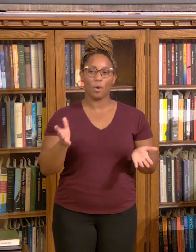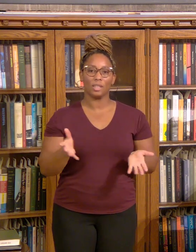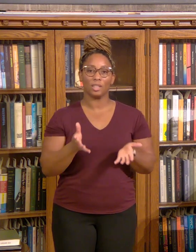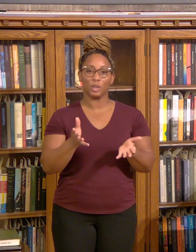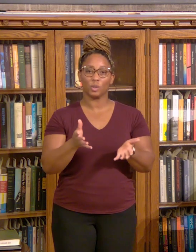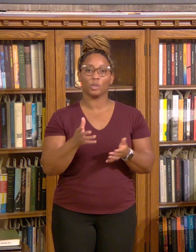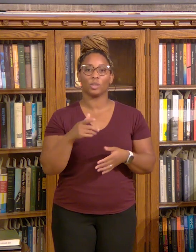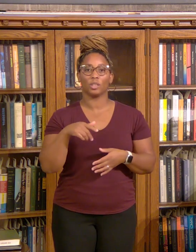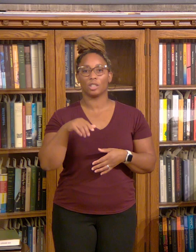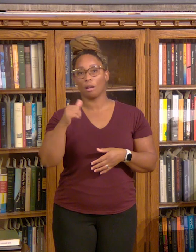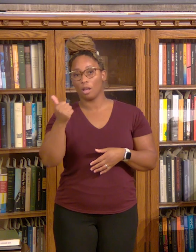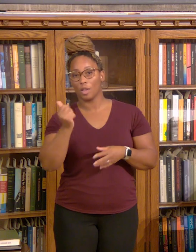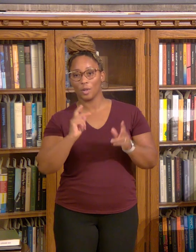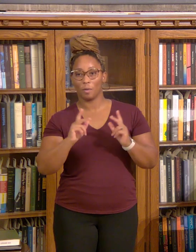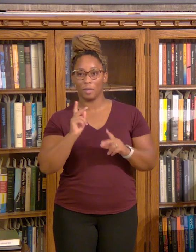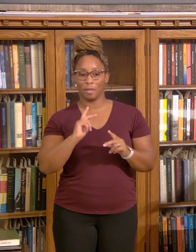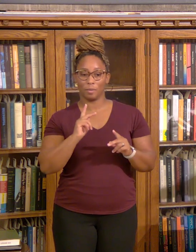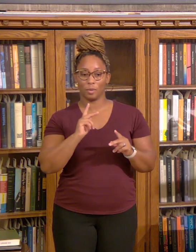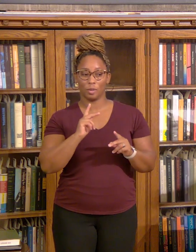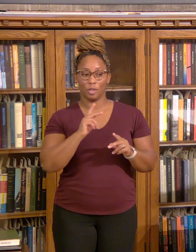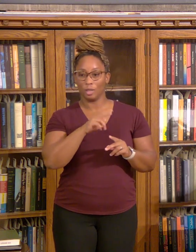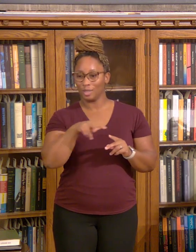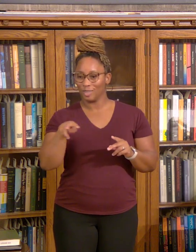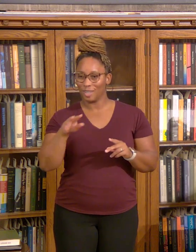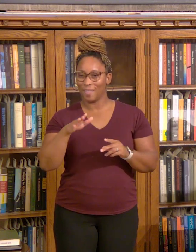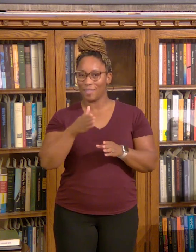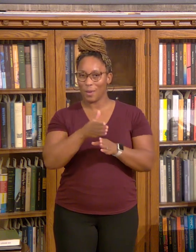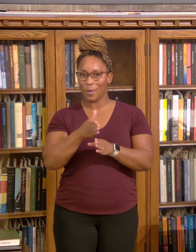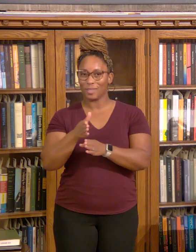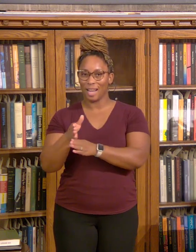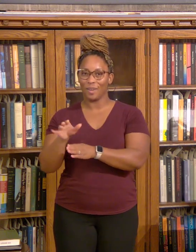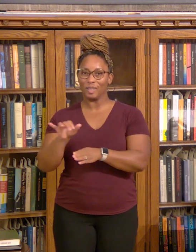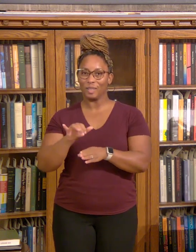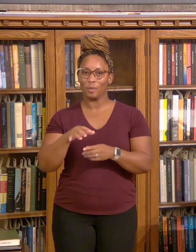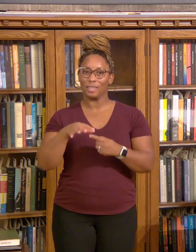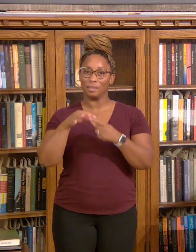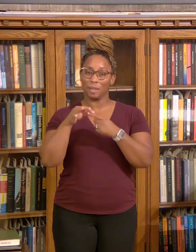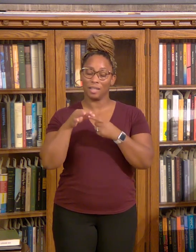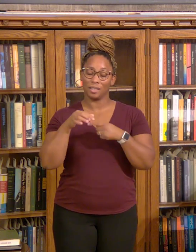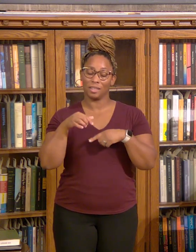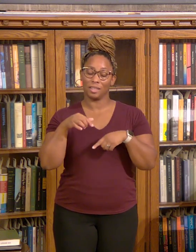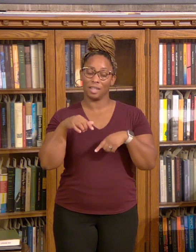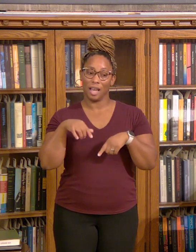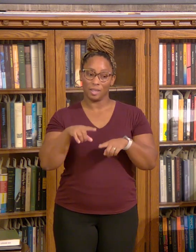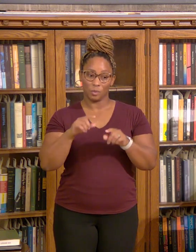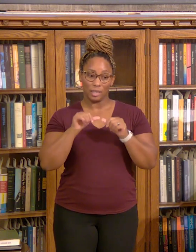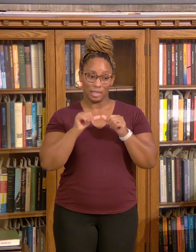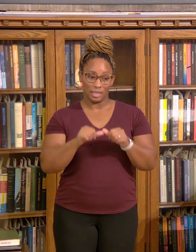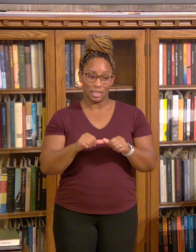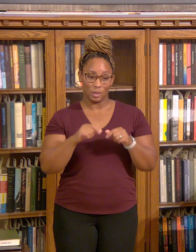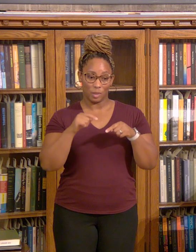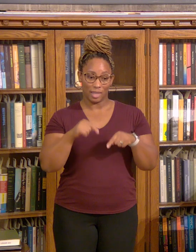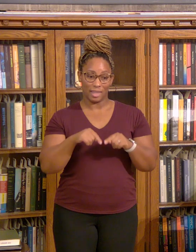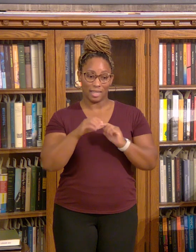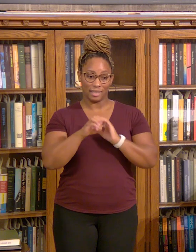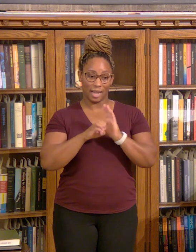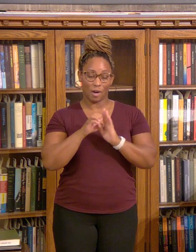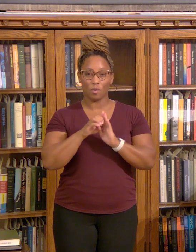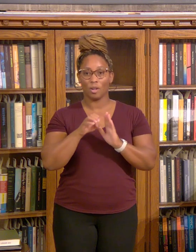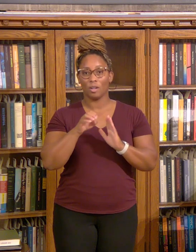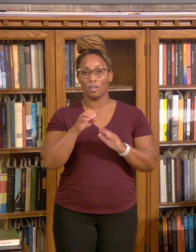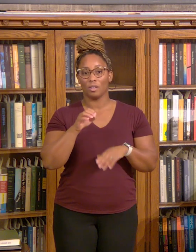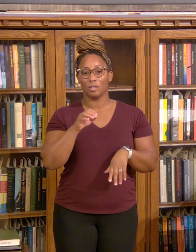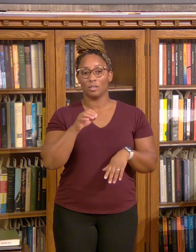encourage uh others to look at those areas as well especially as we continue in this era to